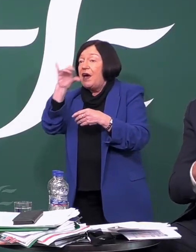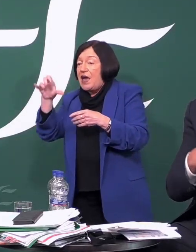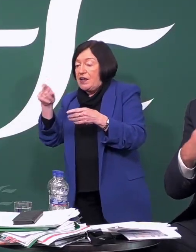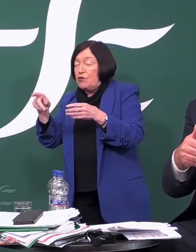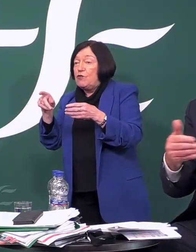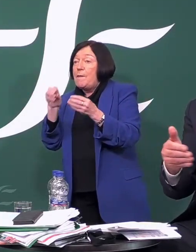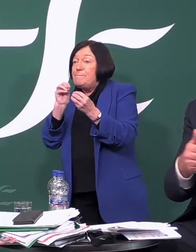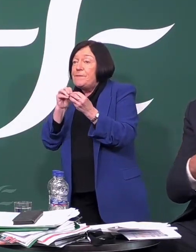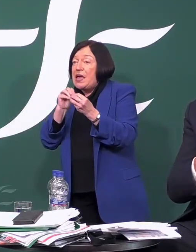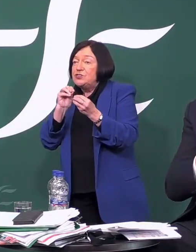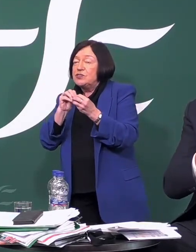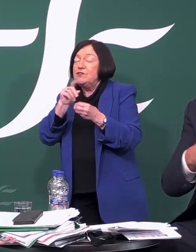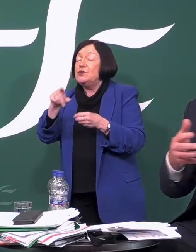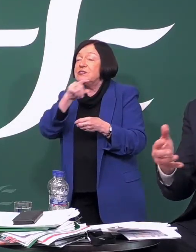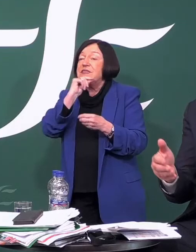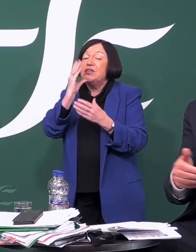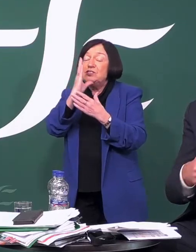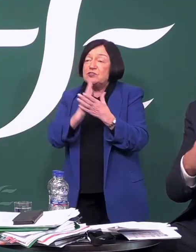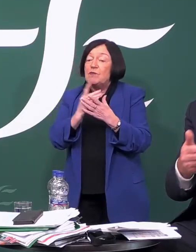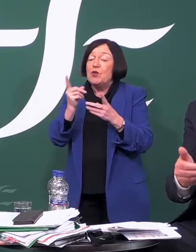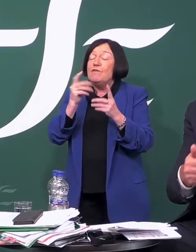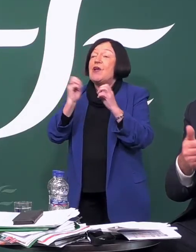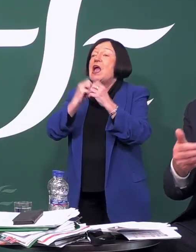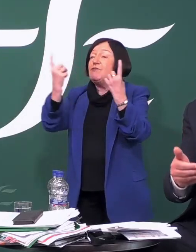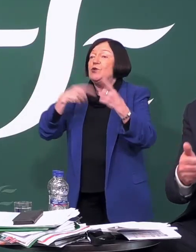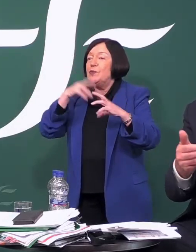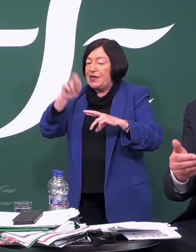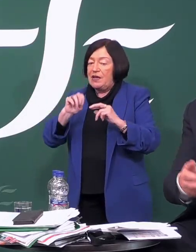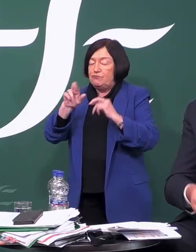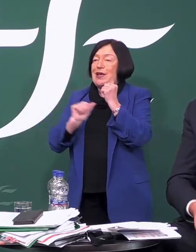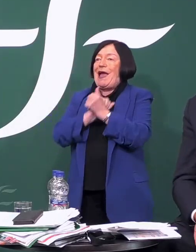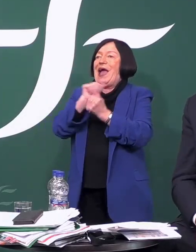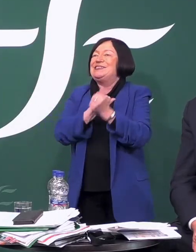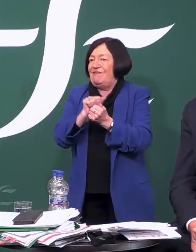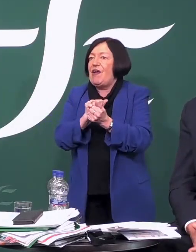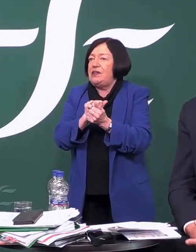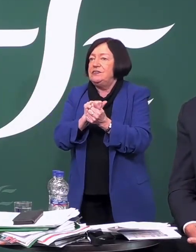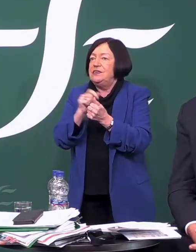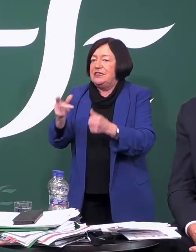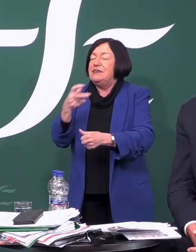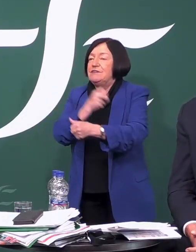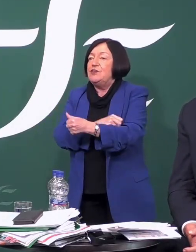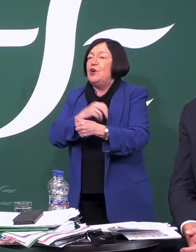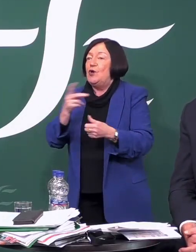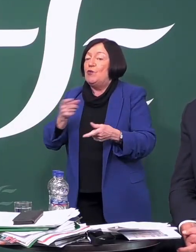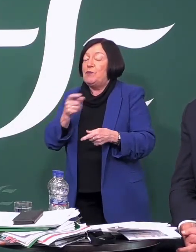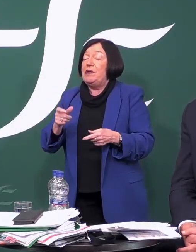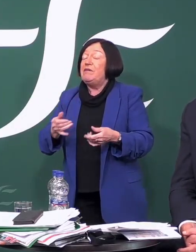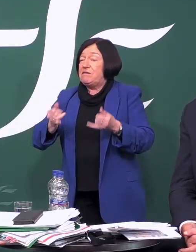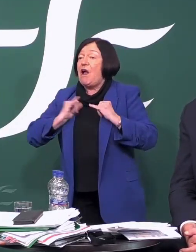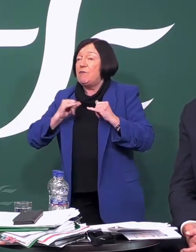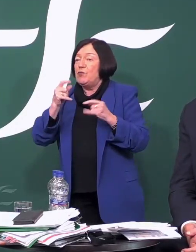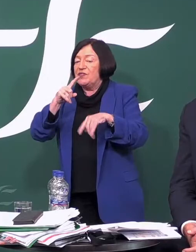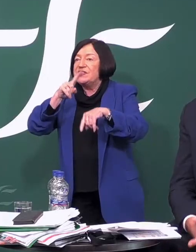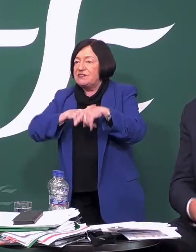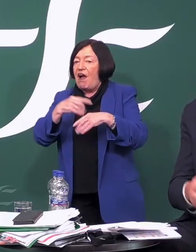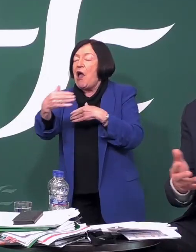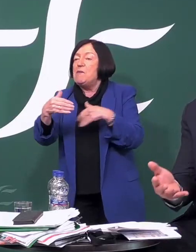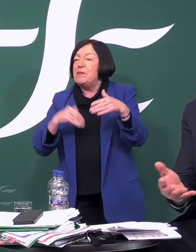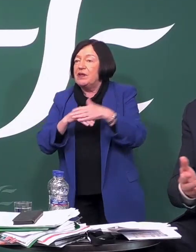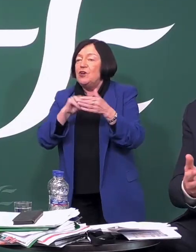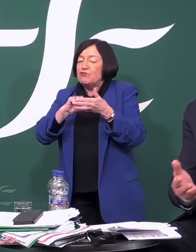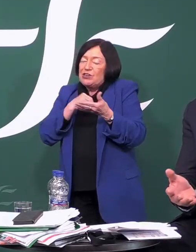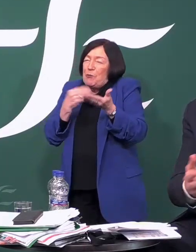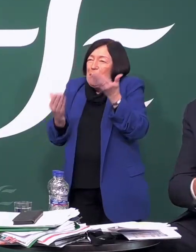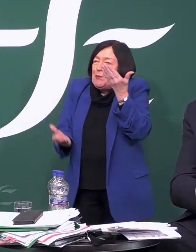bucket. And as you say, Simon, if it was to be done for everyone, we can reactivate the deliveries then, which we'd be confident would fit in with a timescale around it. So we're trying to